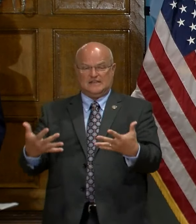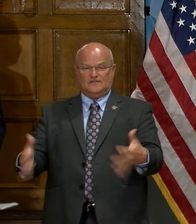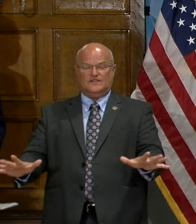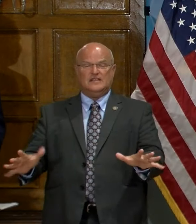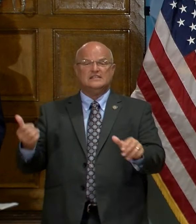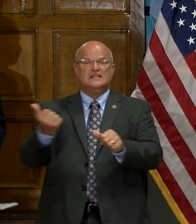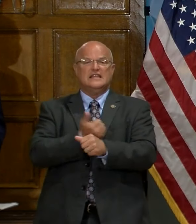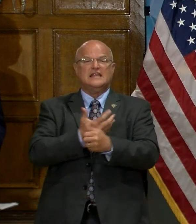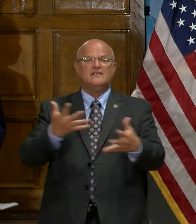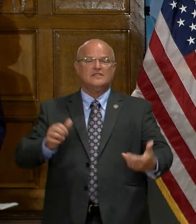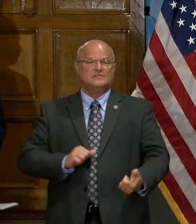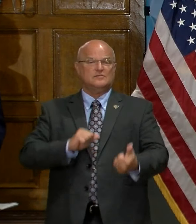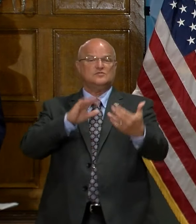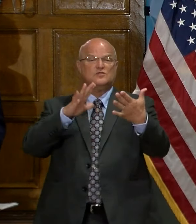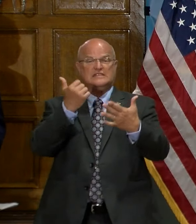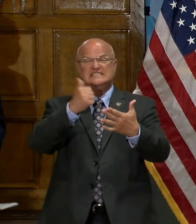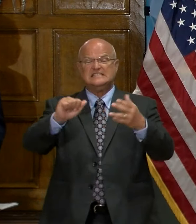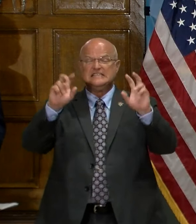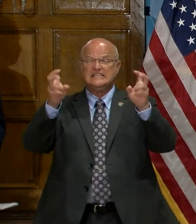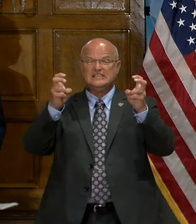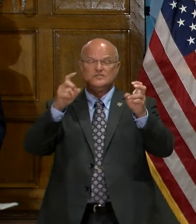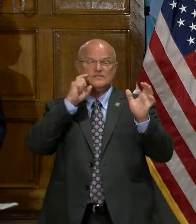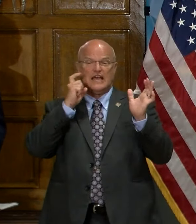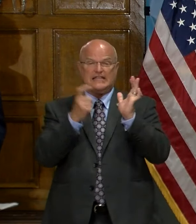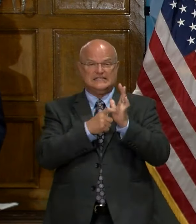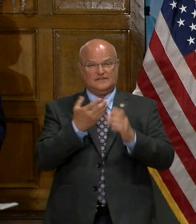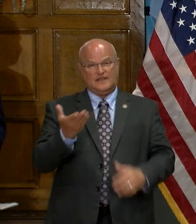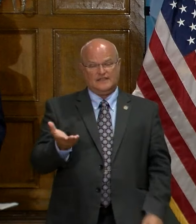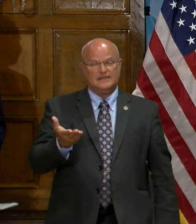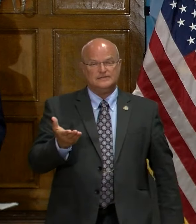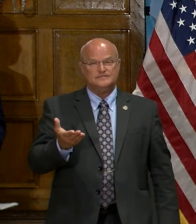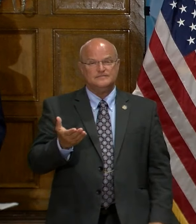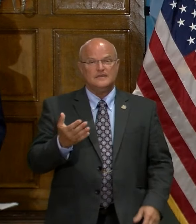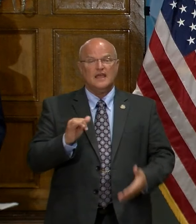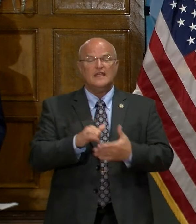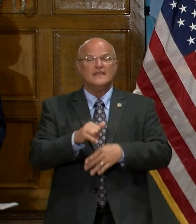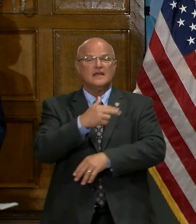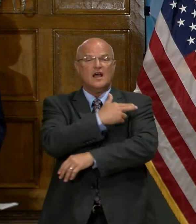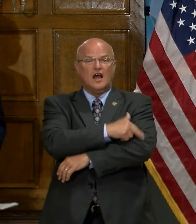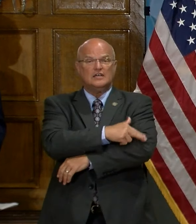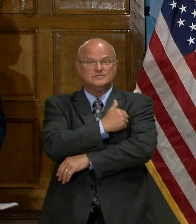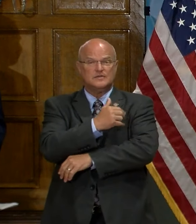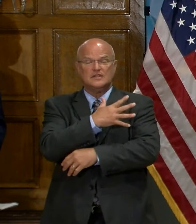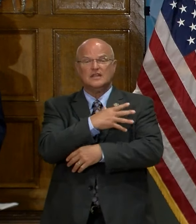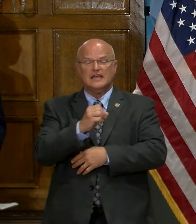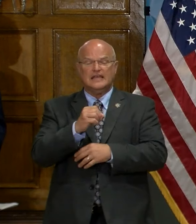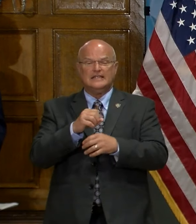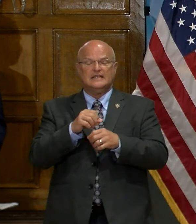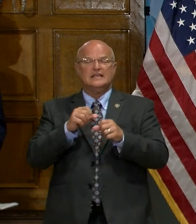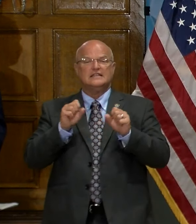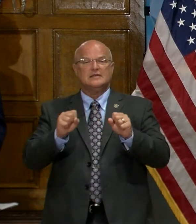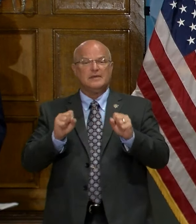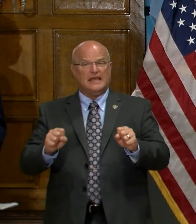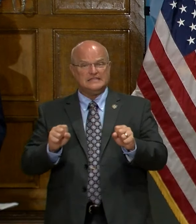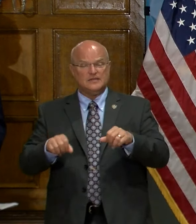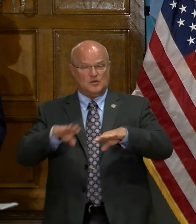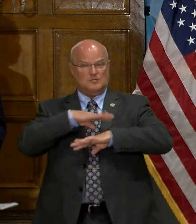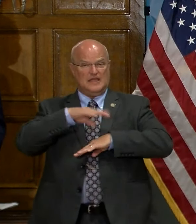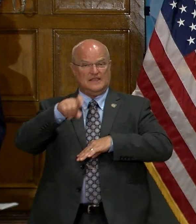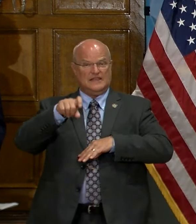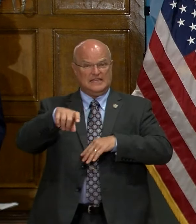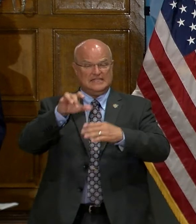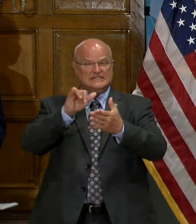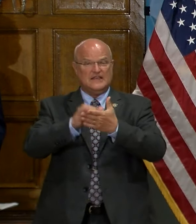steps have been taken to address any issues identified there, that hospital and ICU capacity would meet the